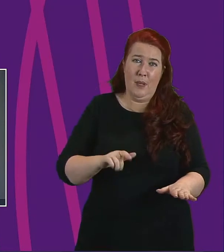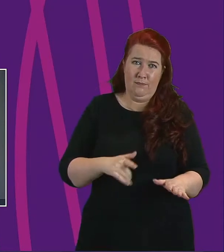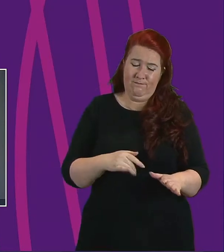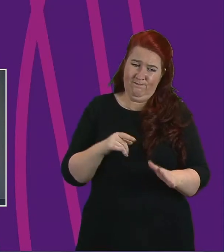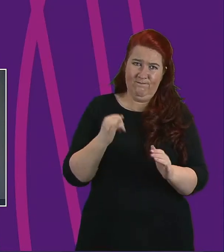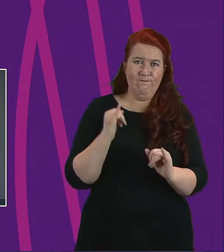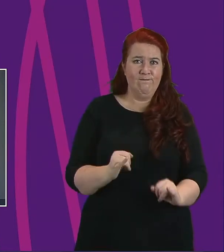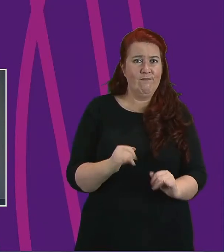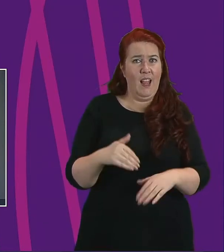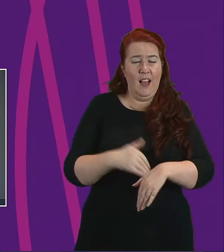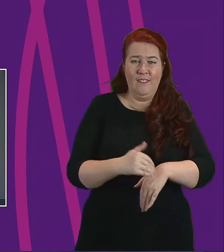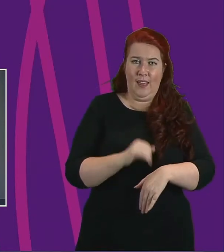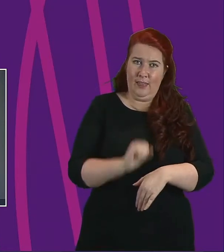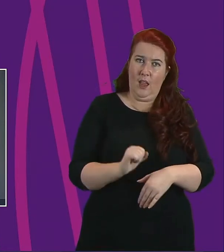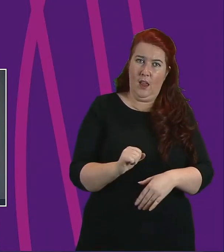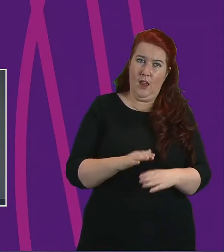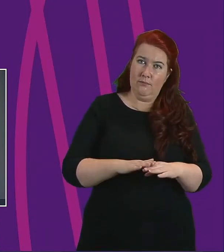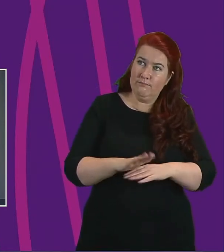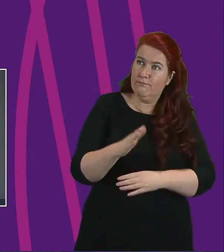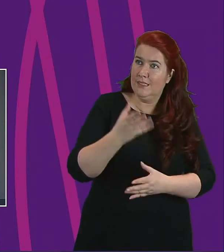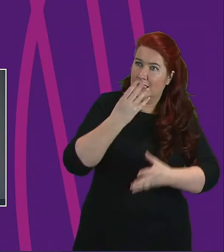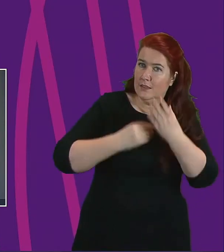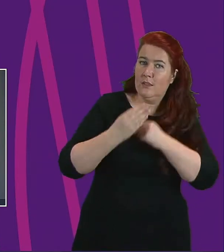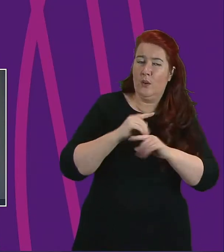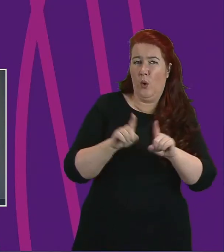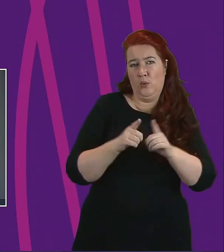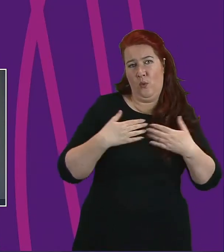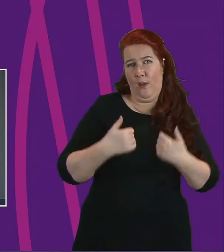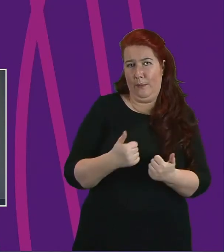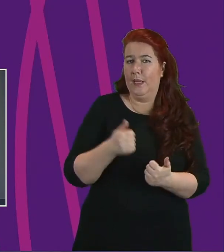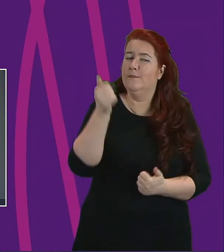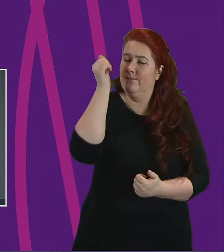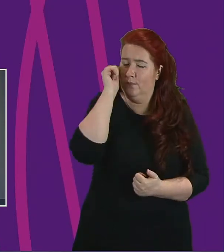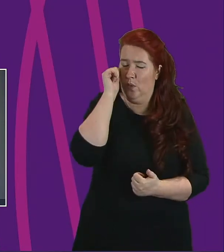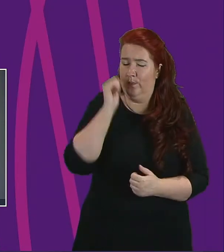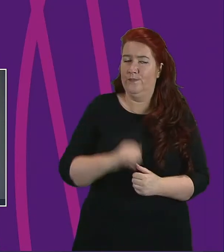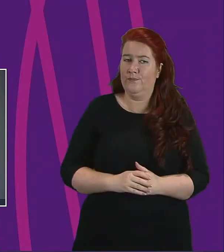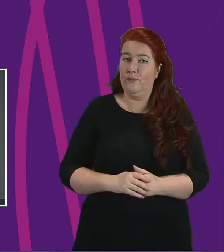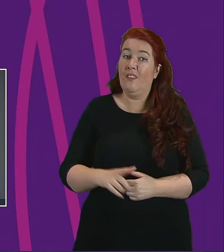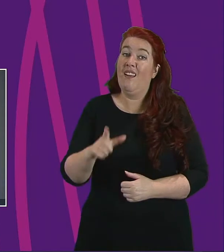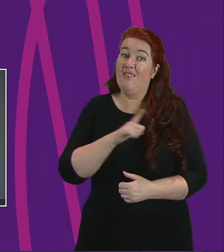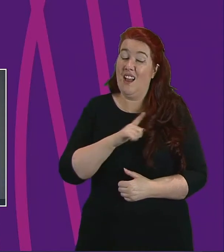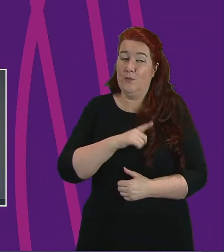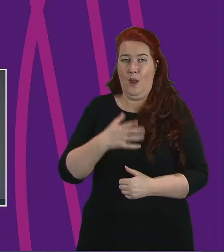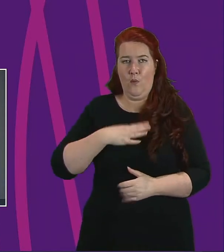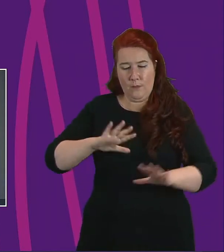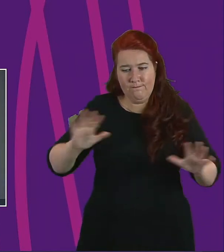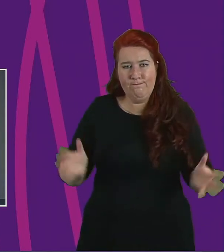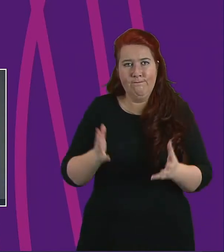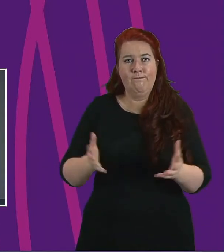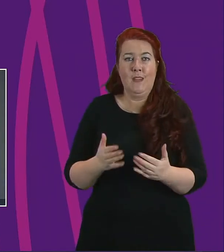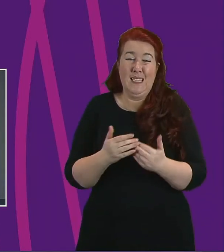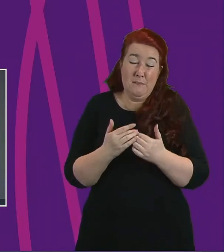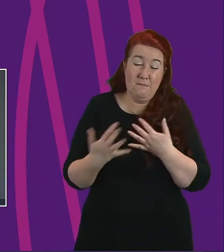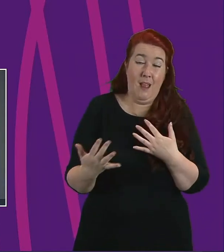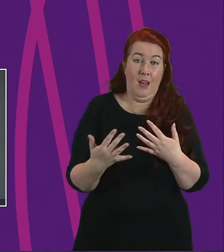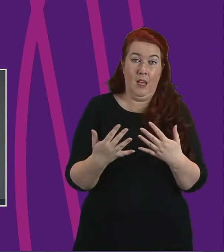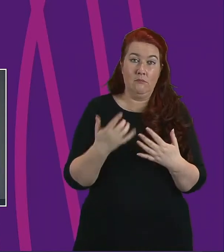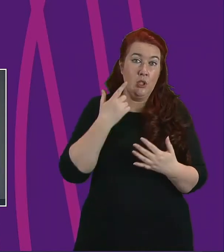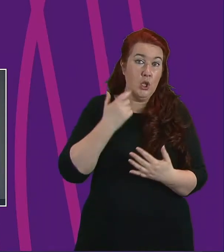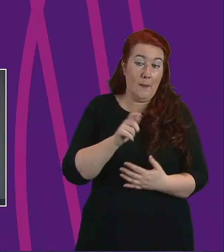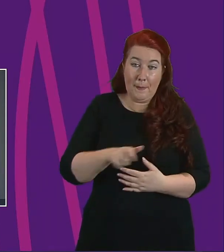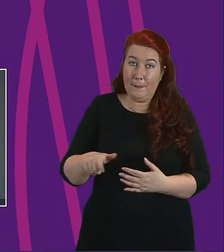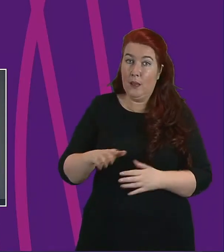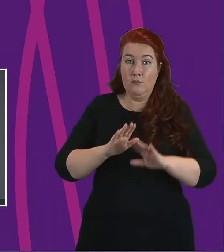development, as well as on their well-being. That is why we are working to enable as many children and young people as possible to return